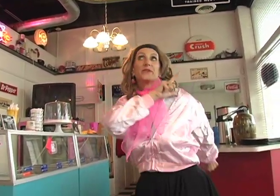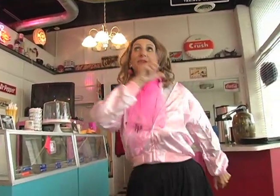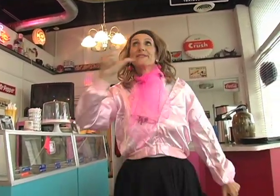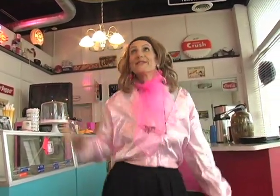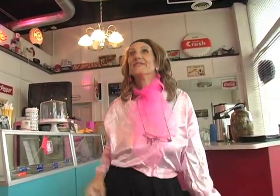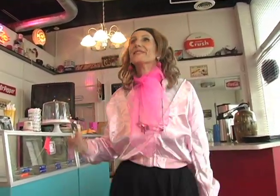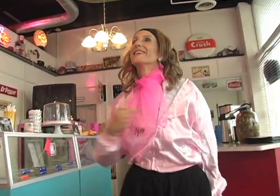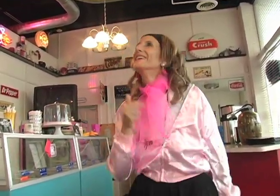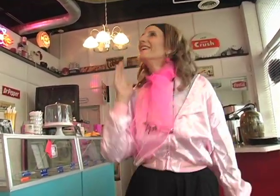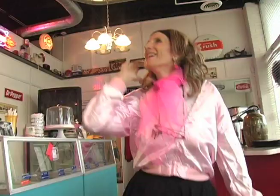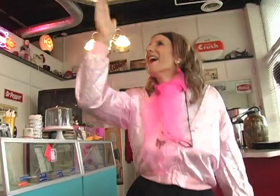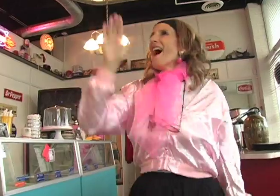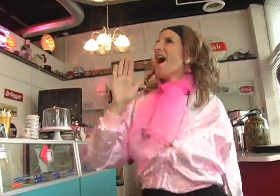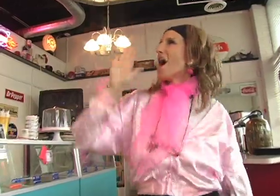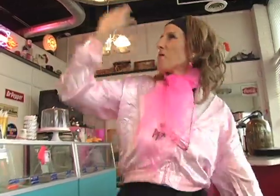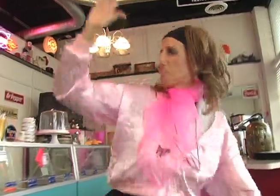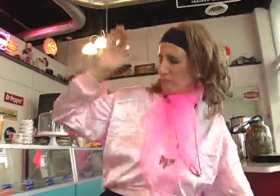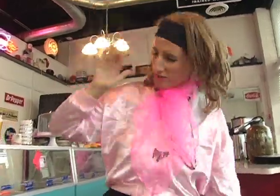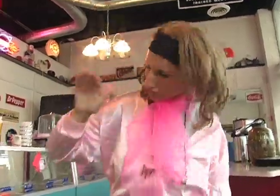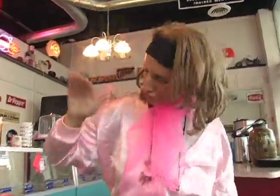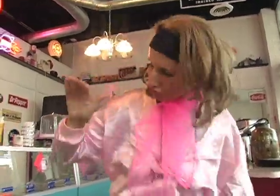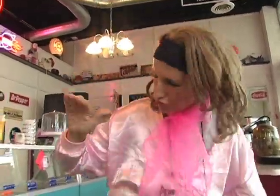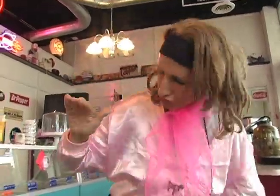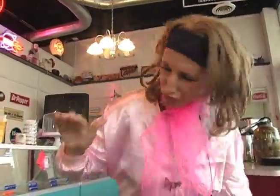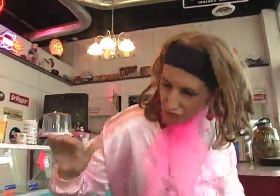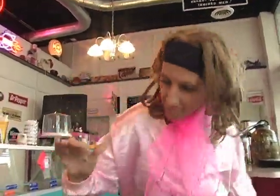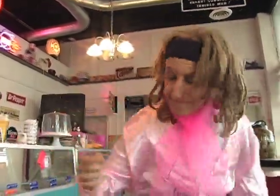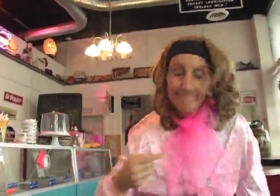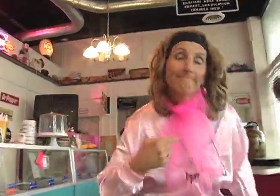Yes, Lord, I will be your child